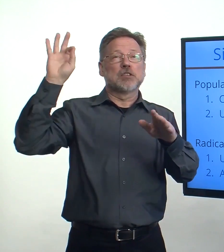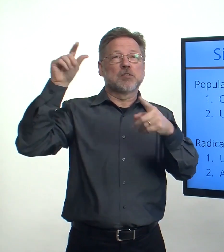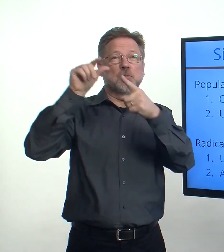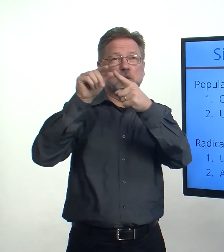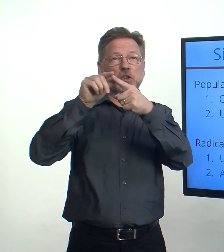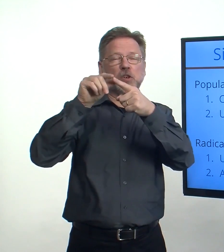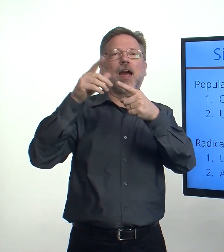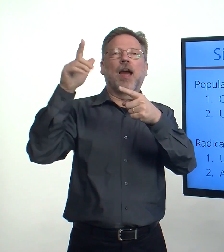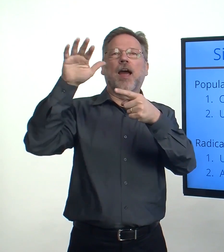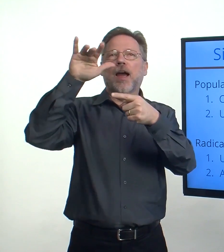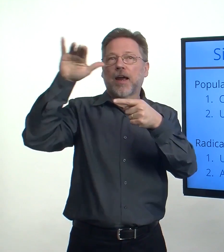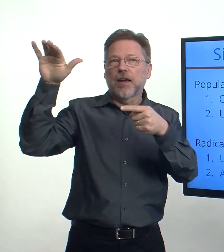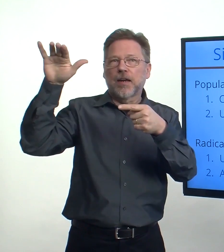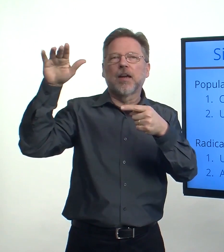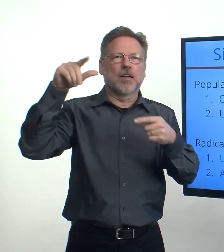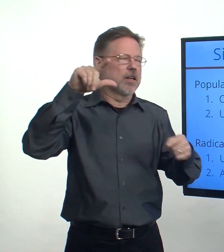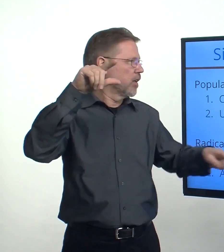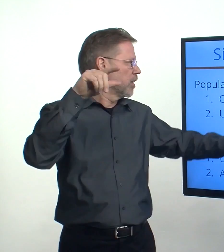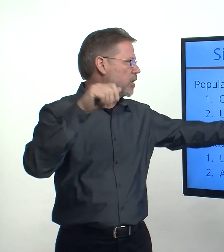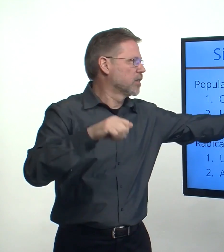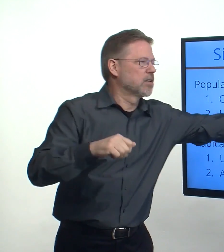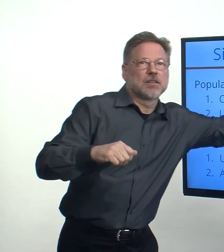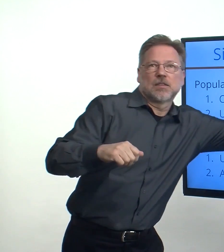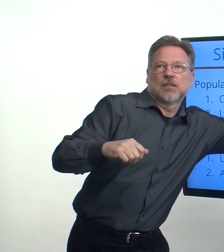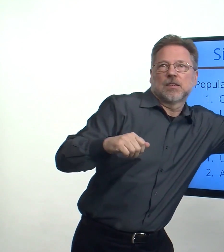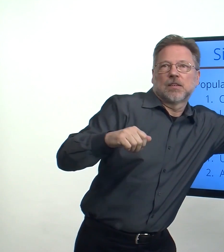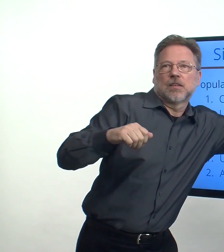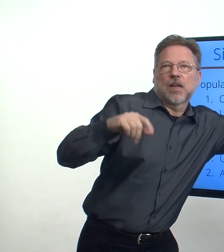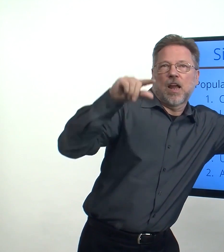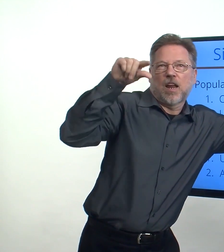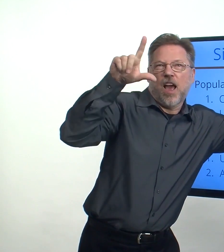French translations called glosses.